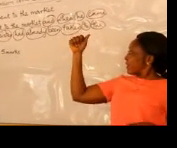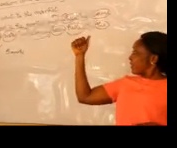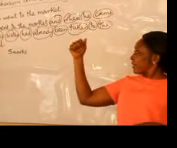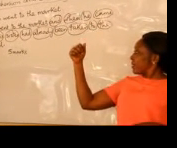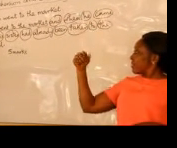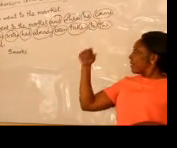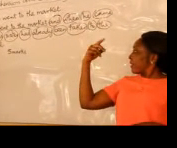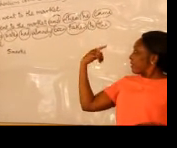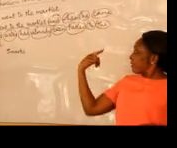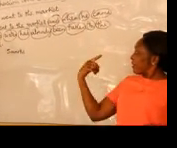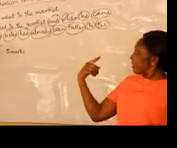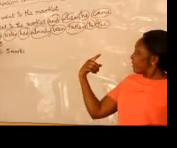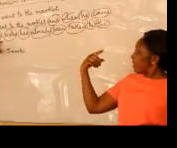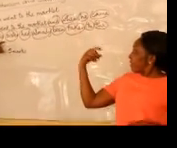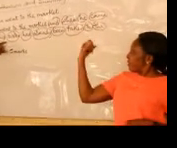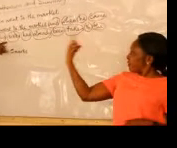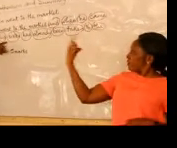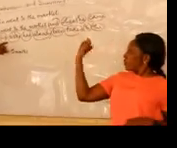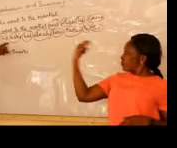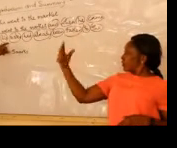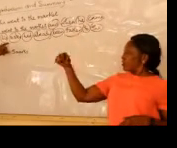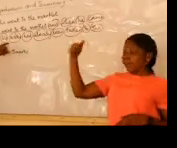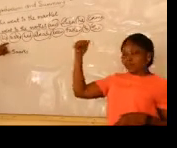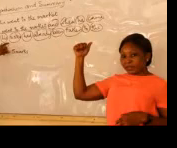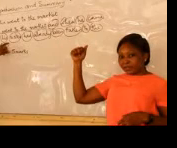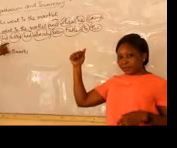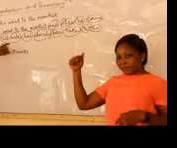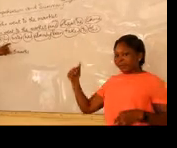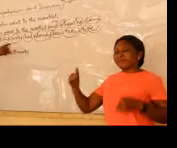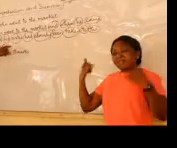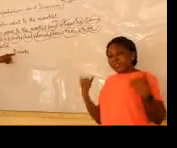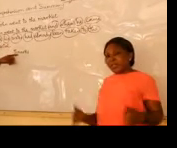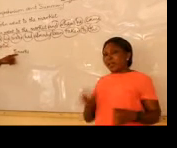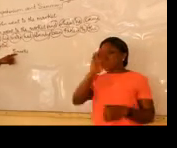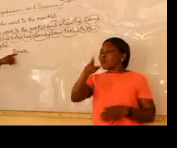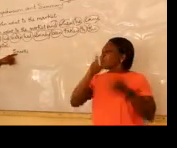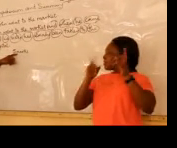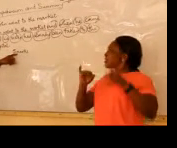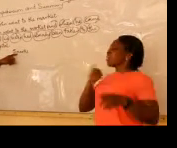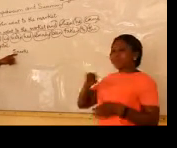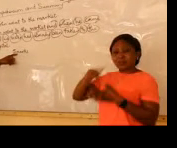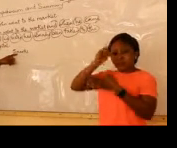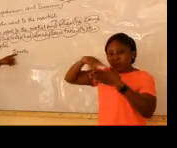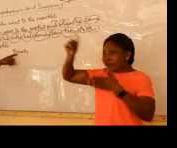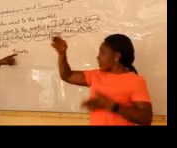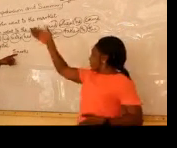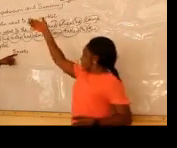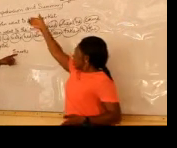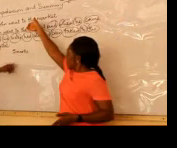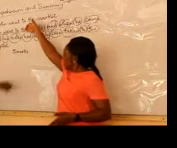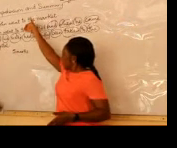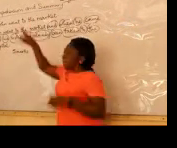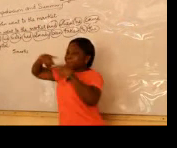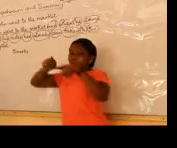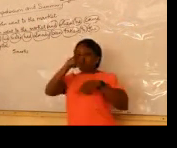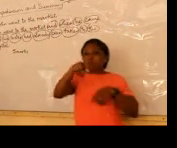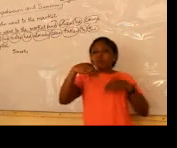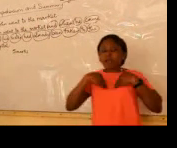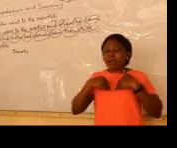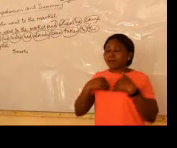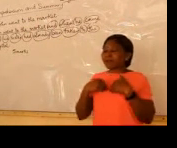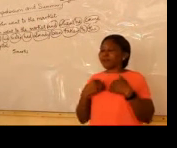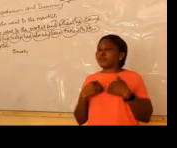is correct, but you have lost 7.5 marks. And so you scored 0.